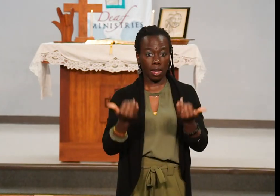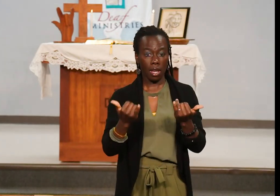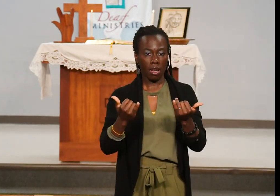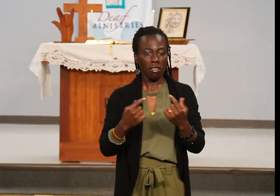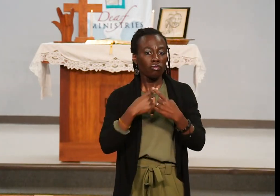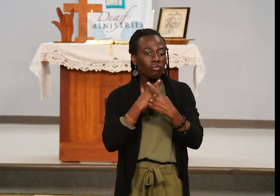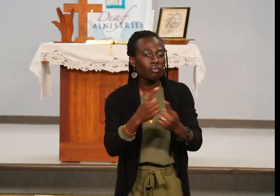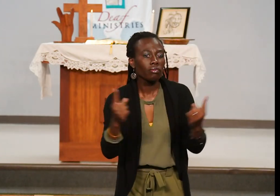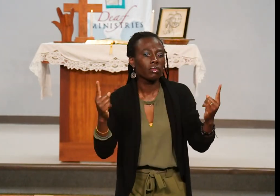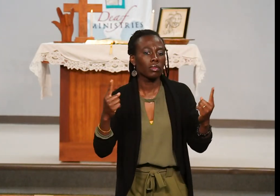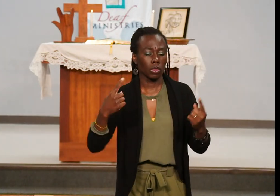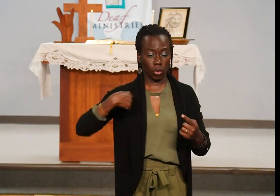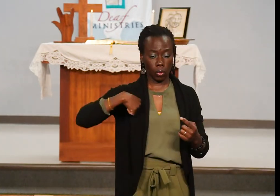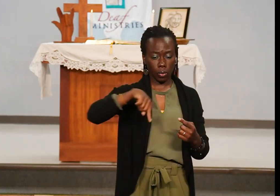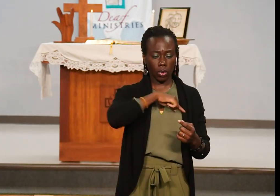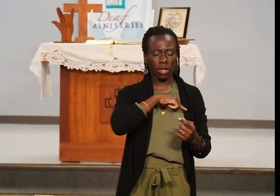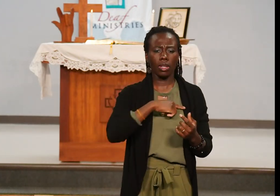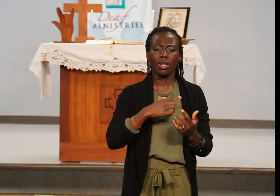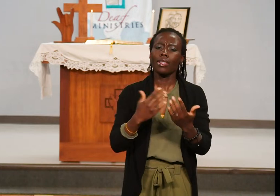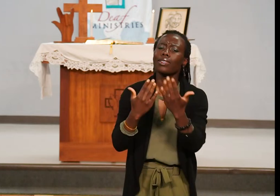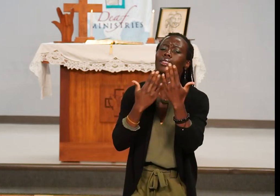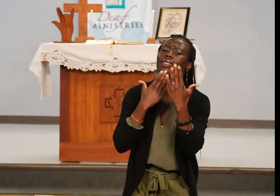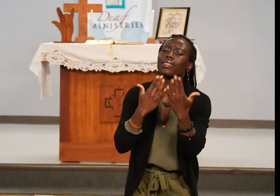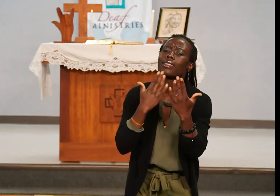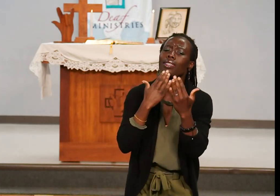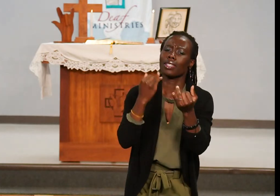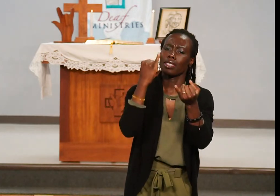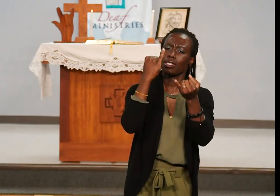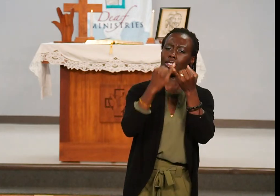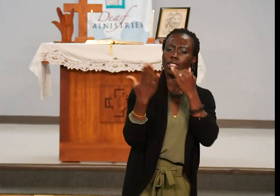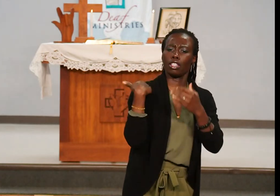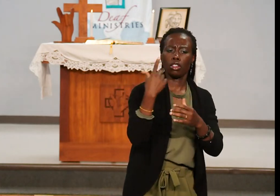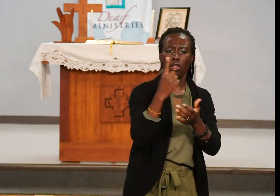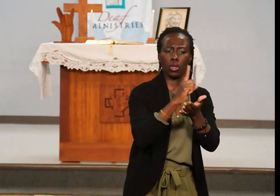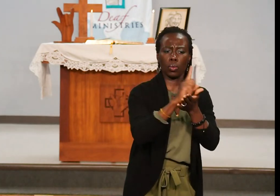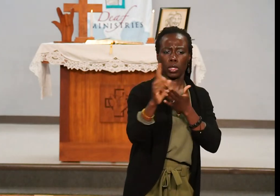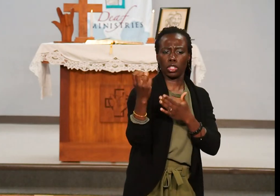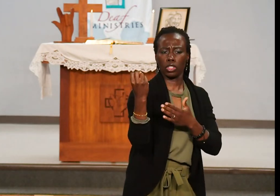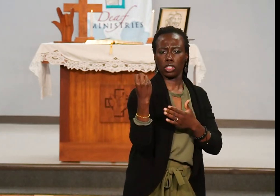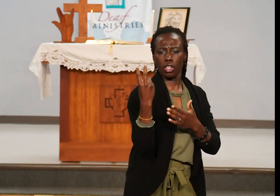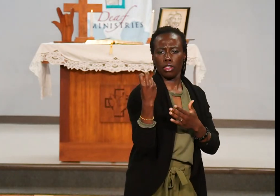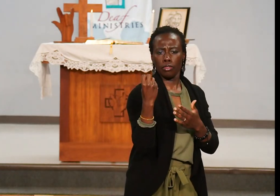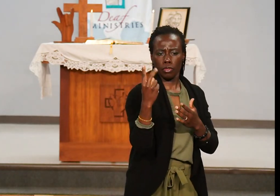our guests last week. We had 12 guests, Lysander Saunders